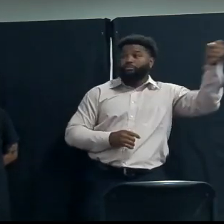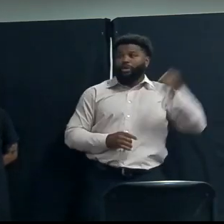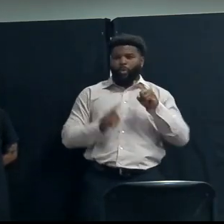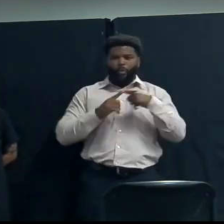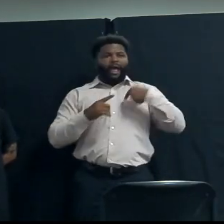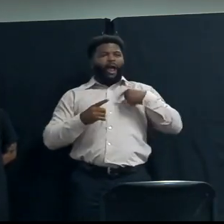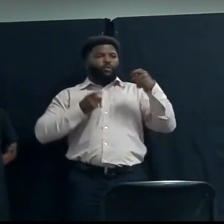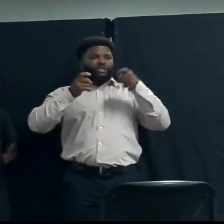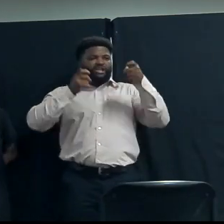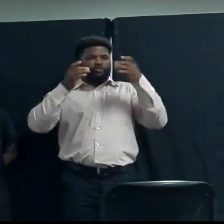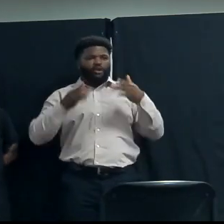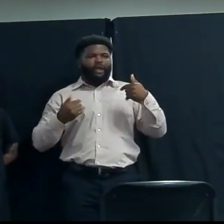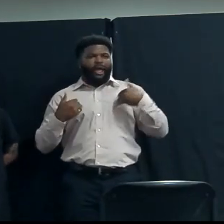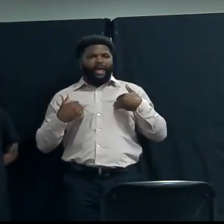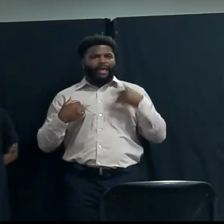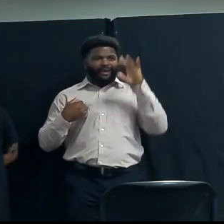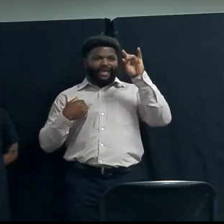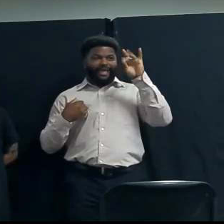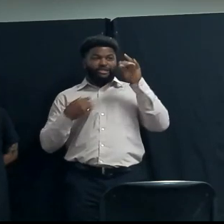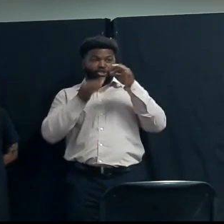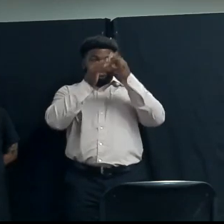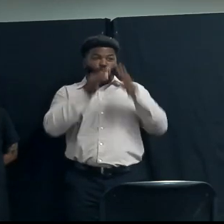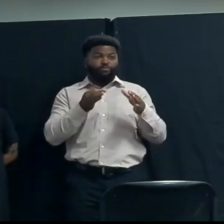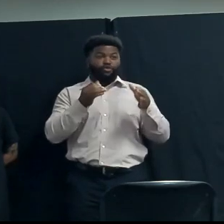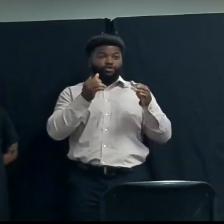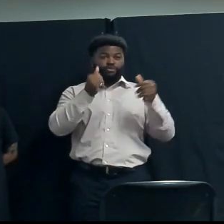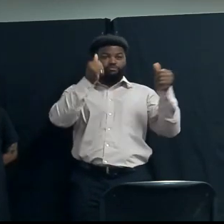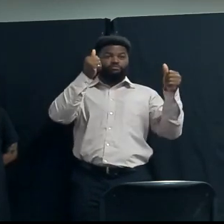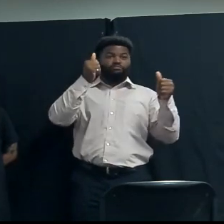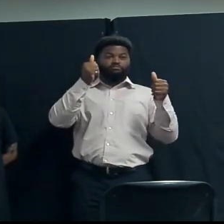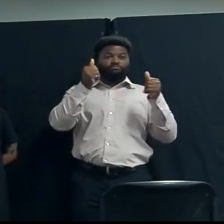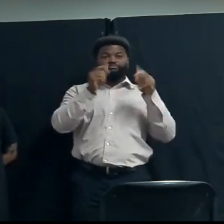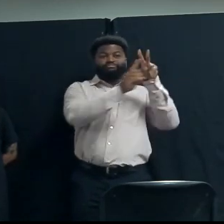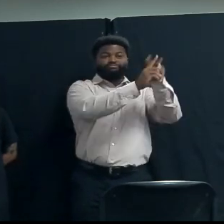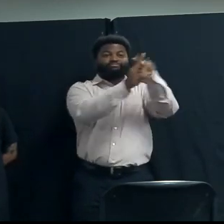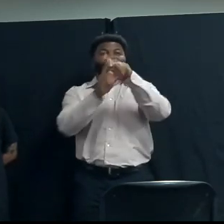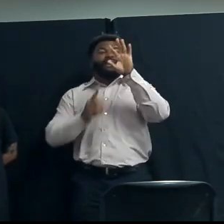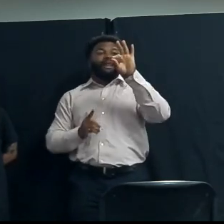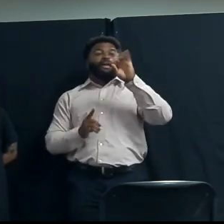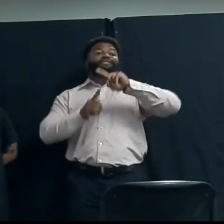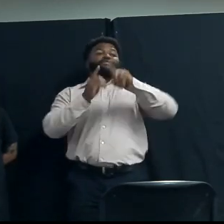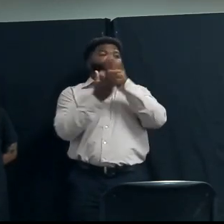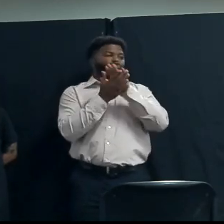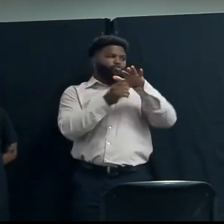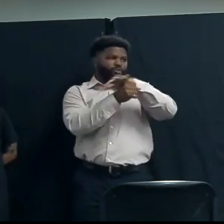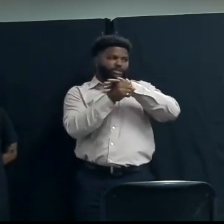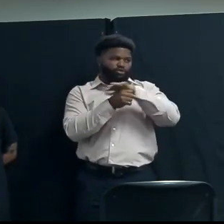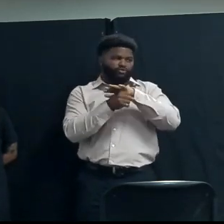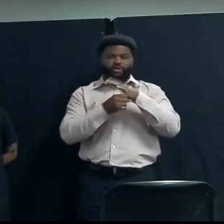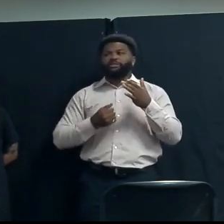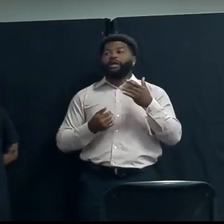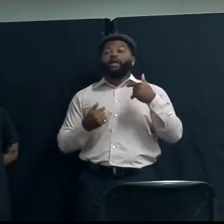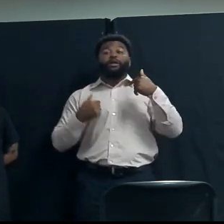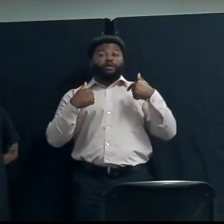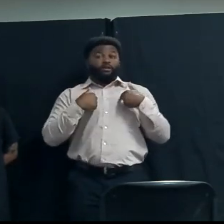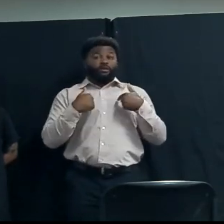was a director, I had 18 interpreters servicing 9 school districts, and I